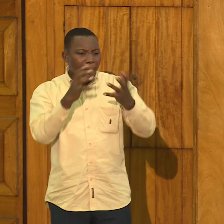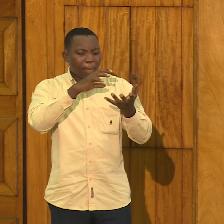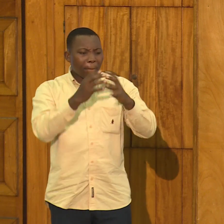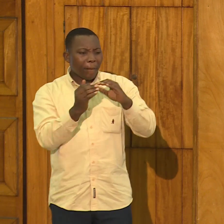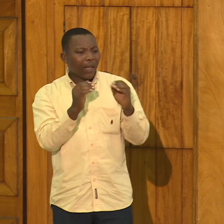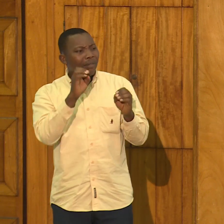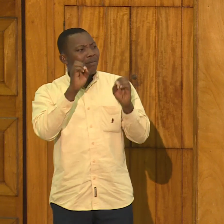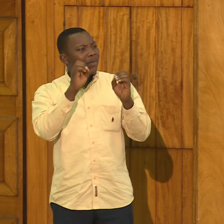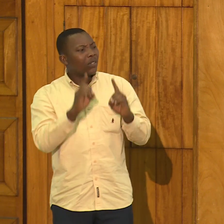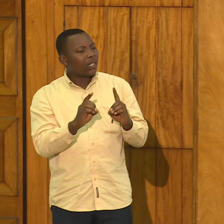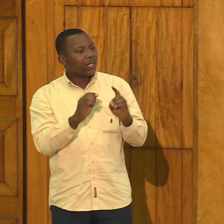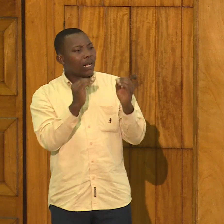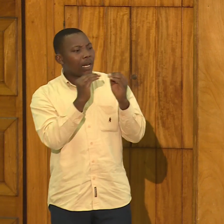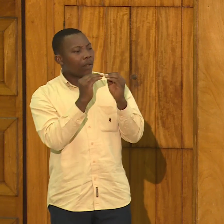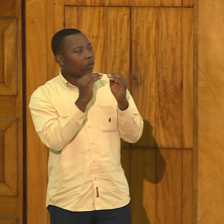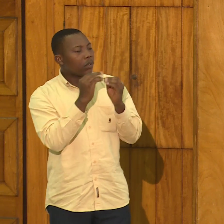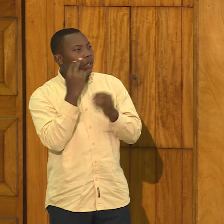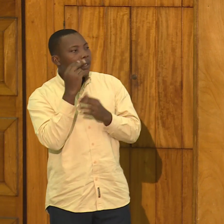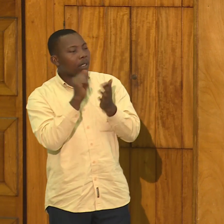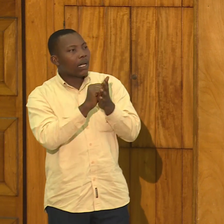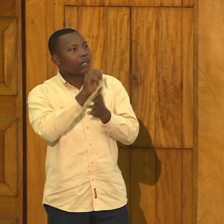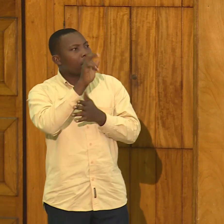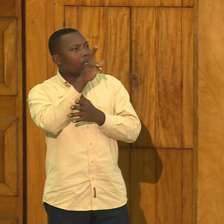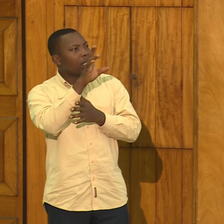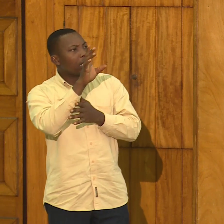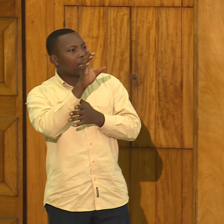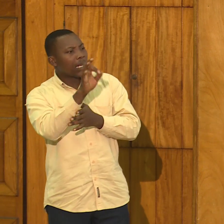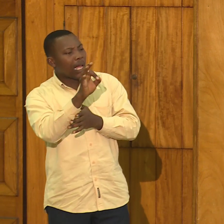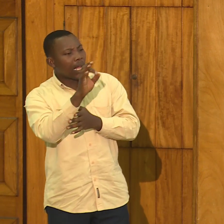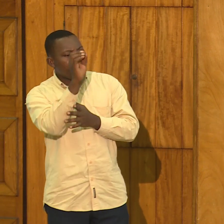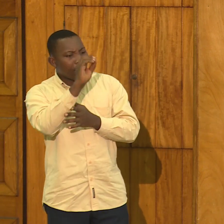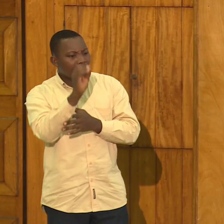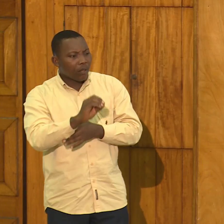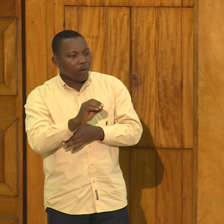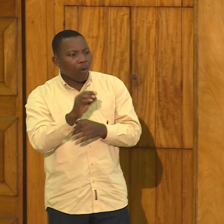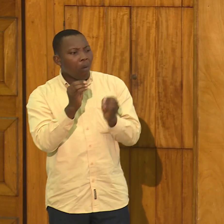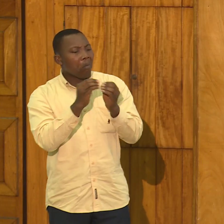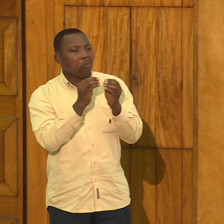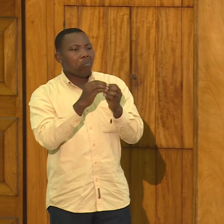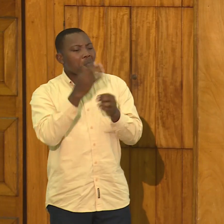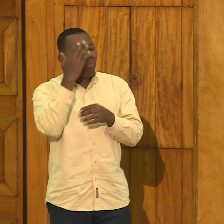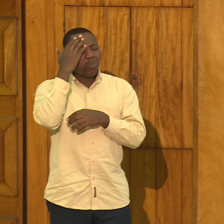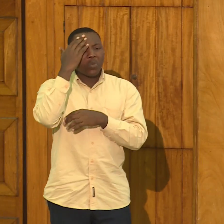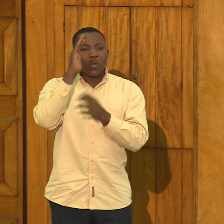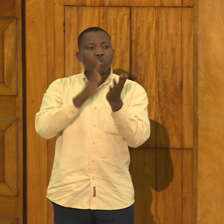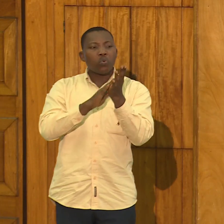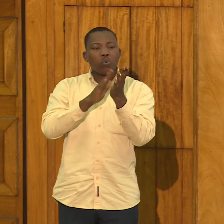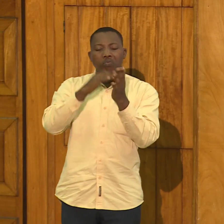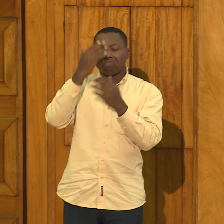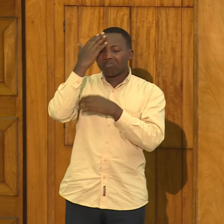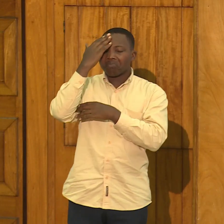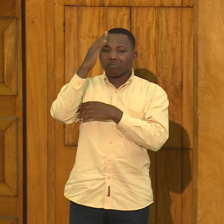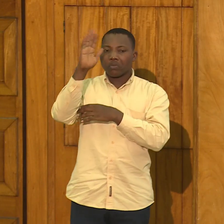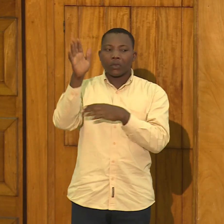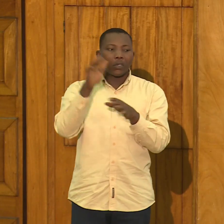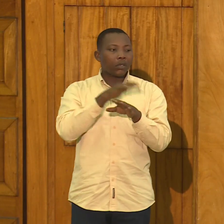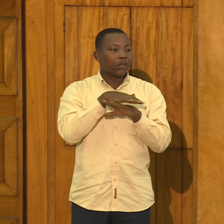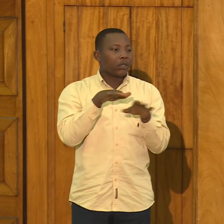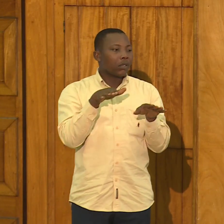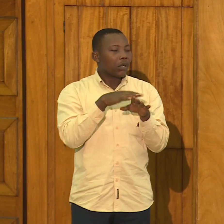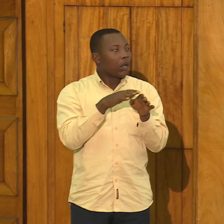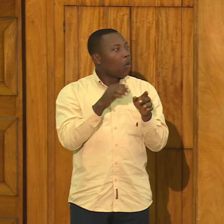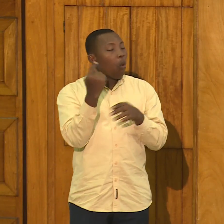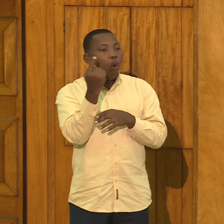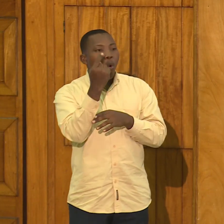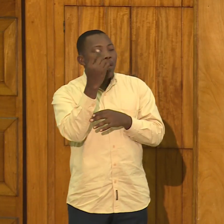out that 39% of these women had no formal education, while only 6% had higher education. And when